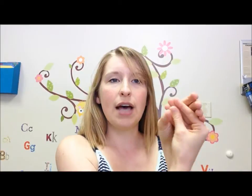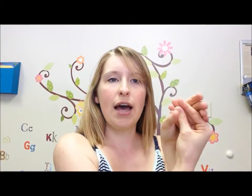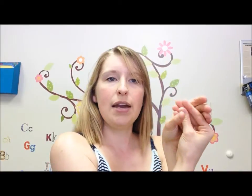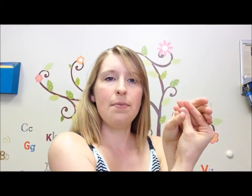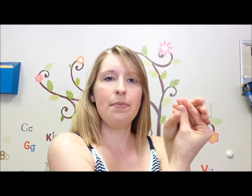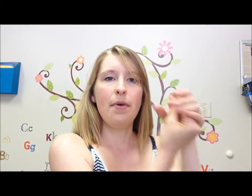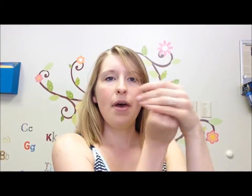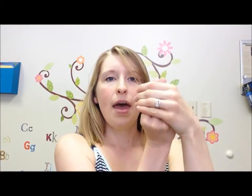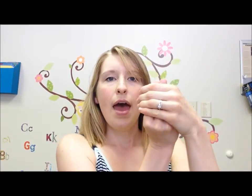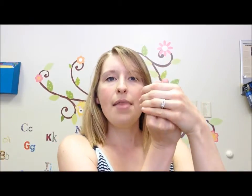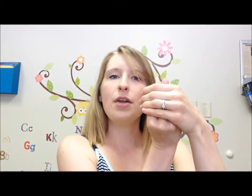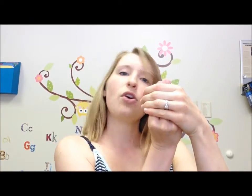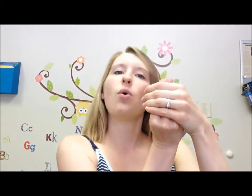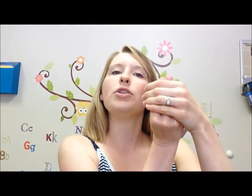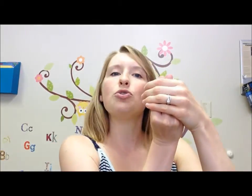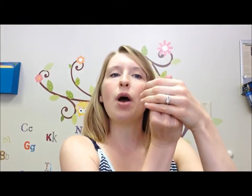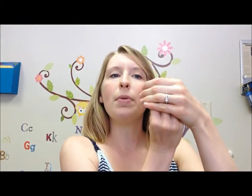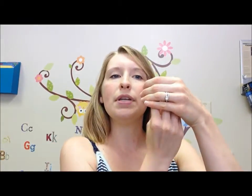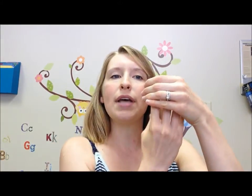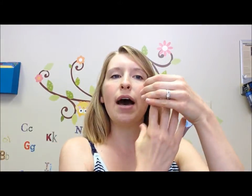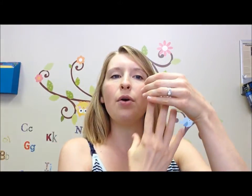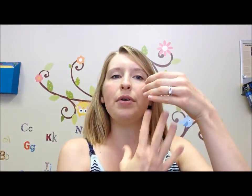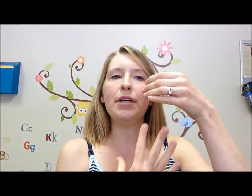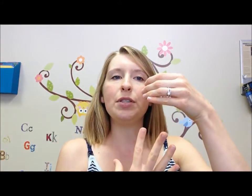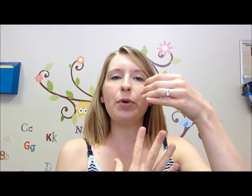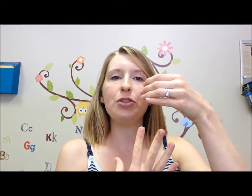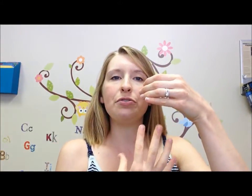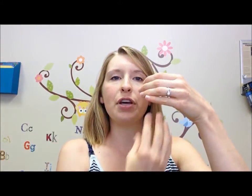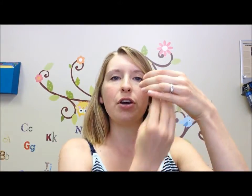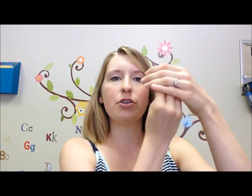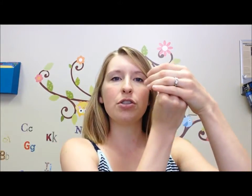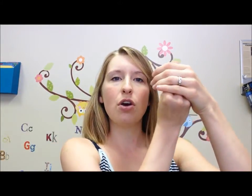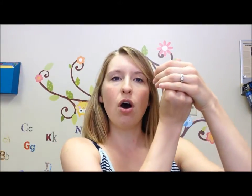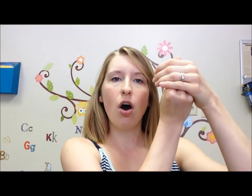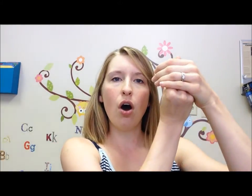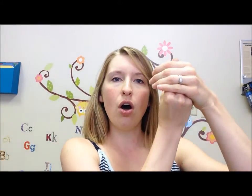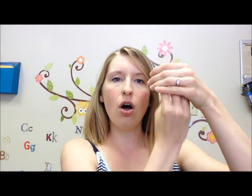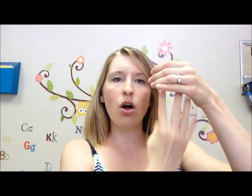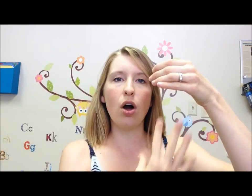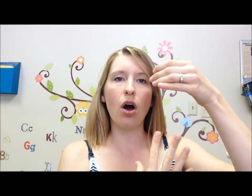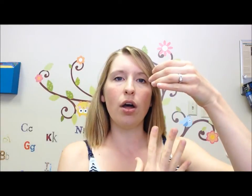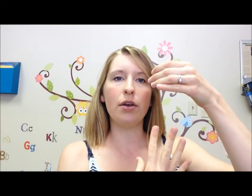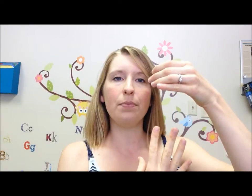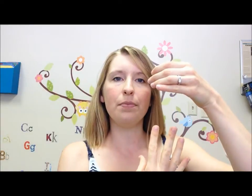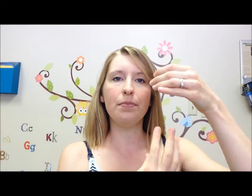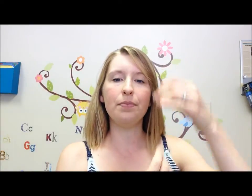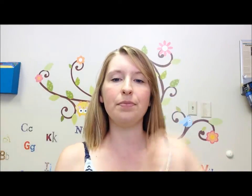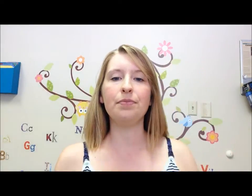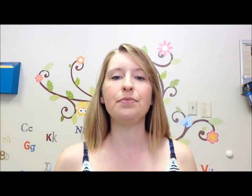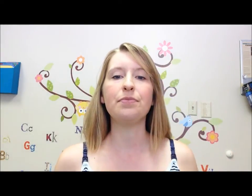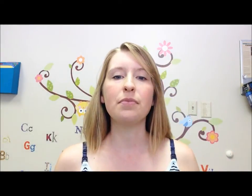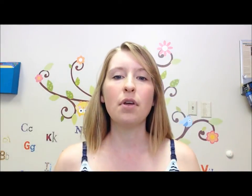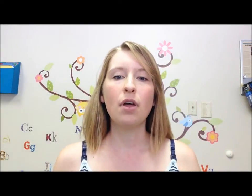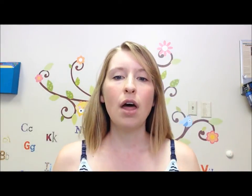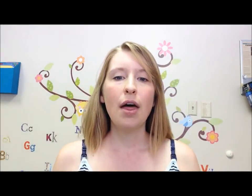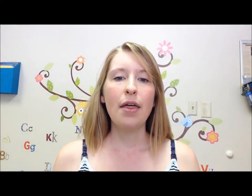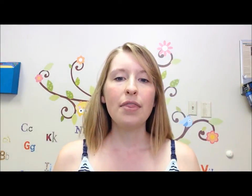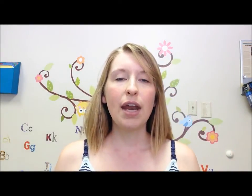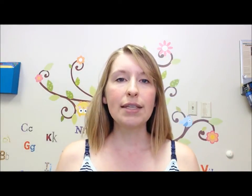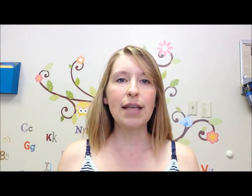inside, and then you're going to drop it down and spread your fingers. All gone. The next sign